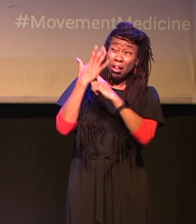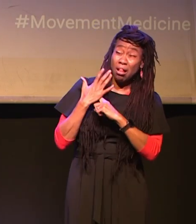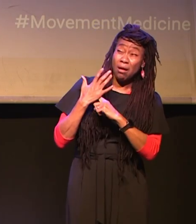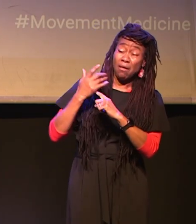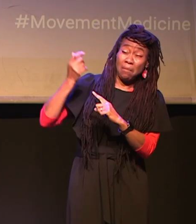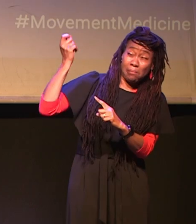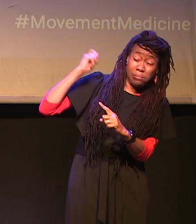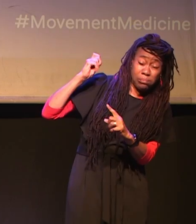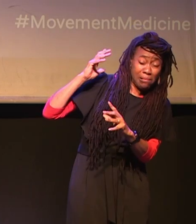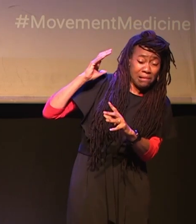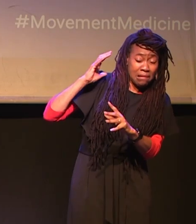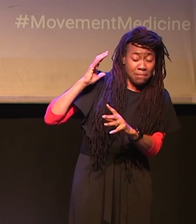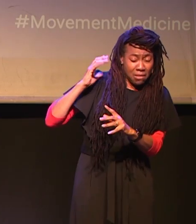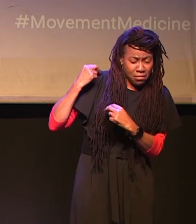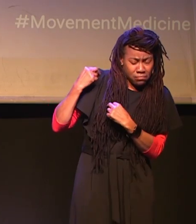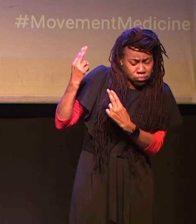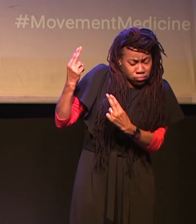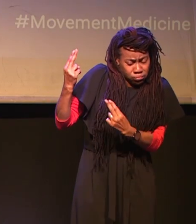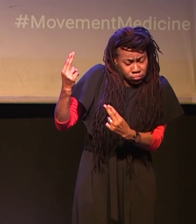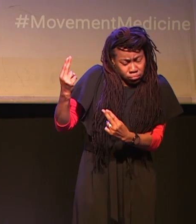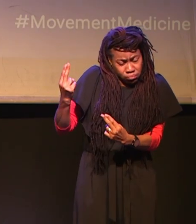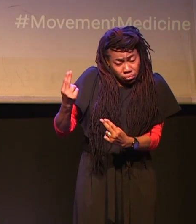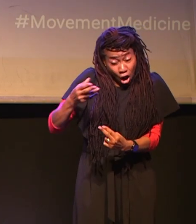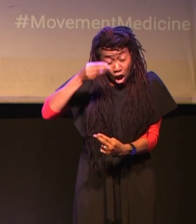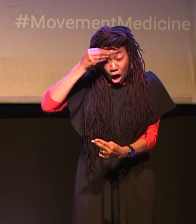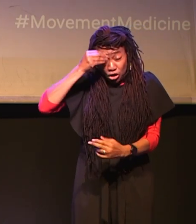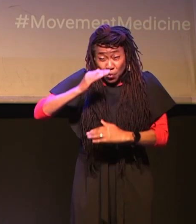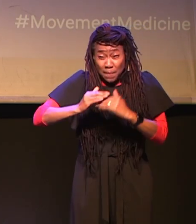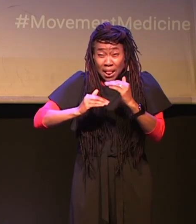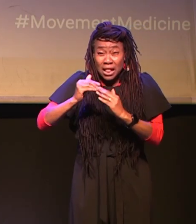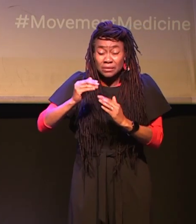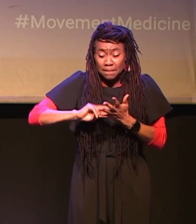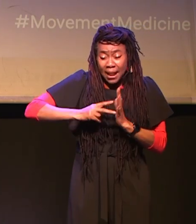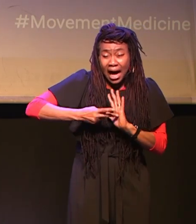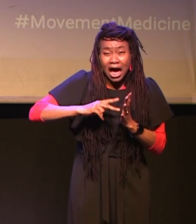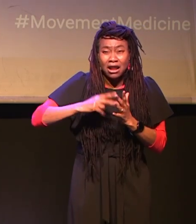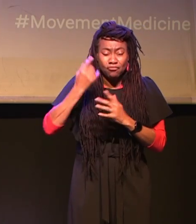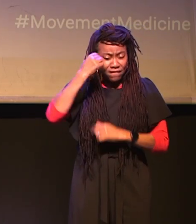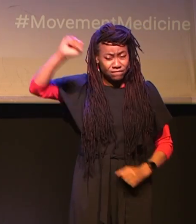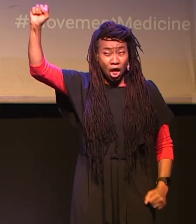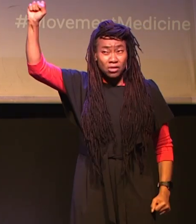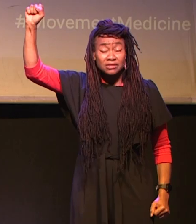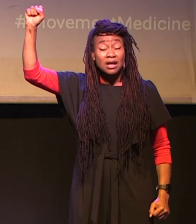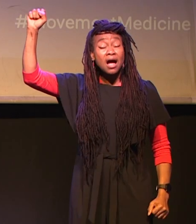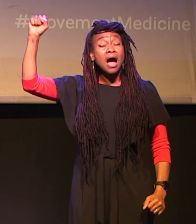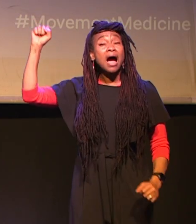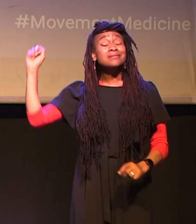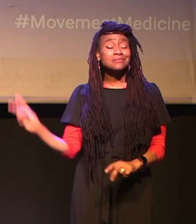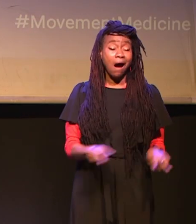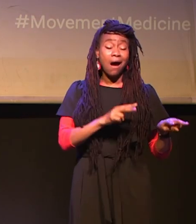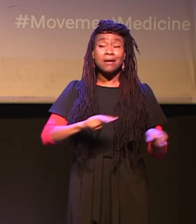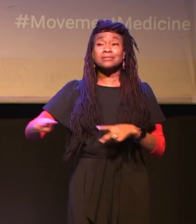plan and revolt and dance and make music